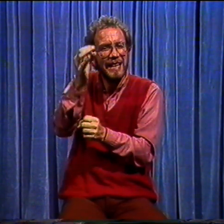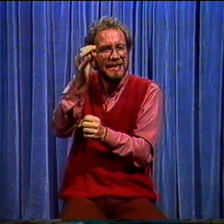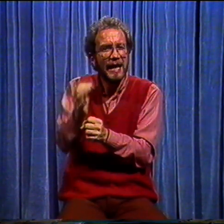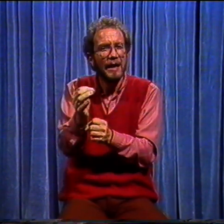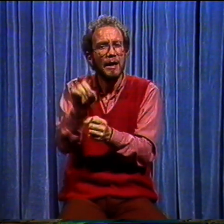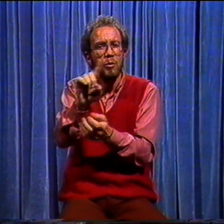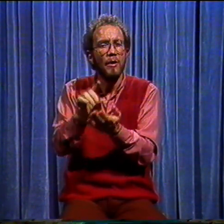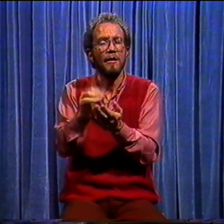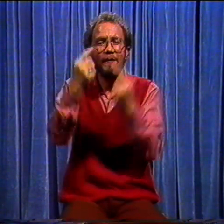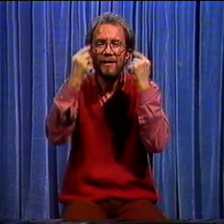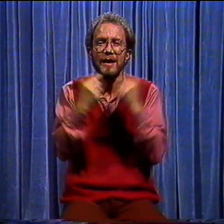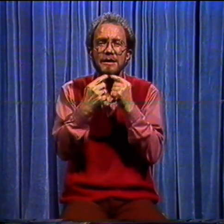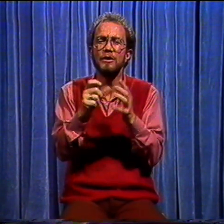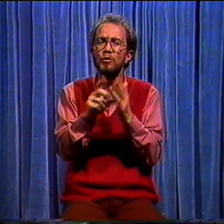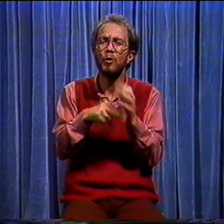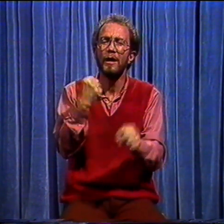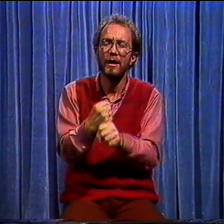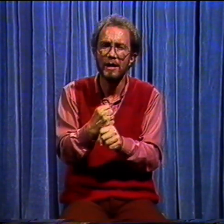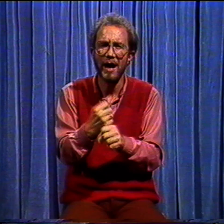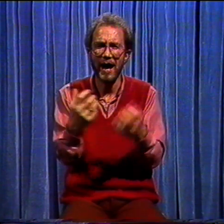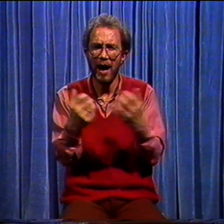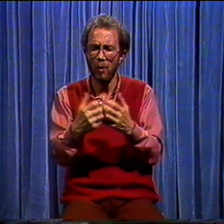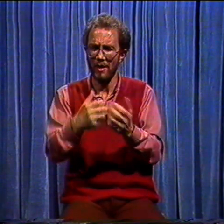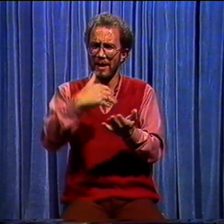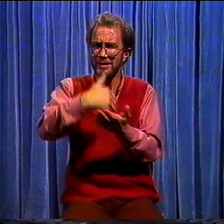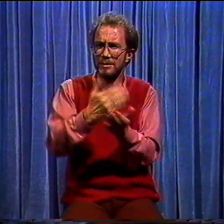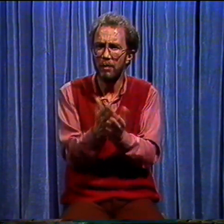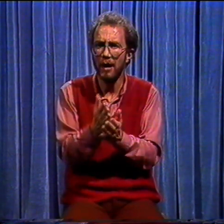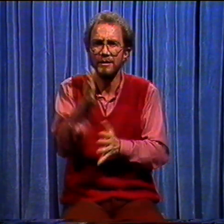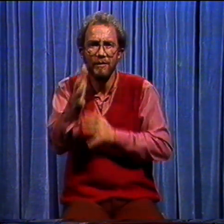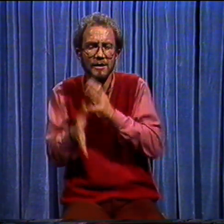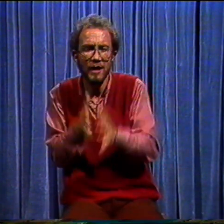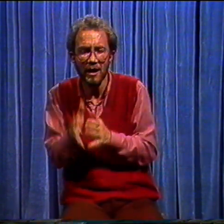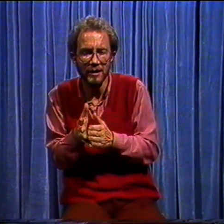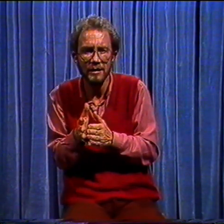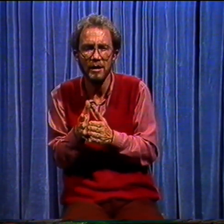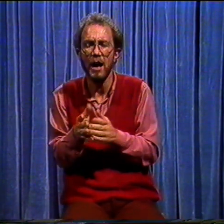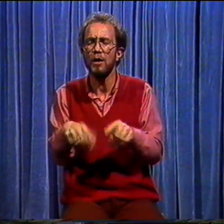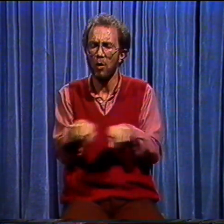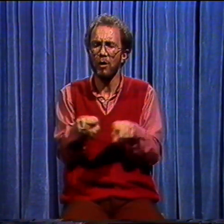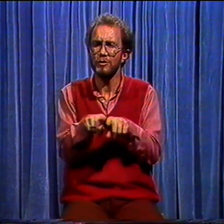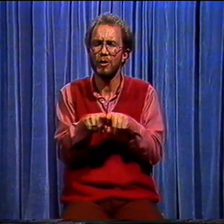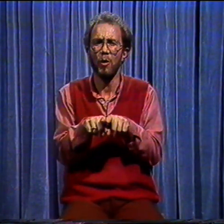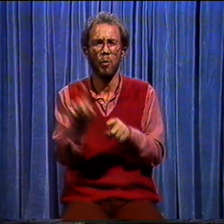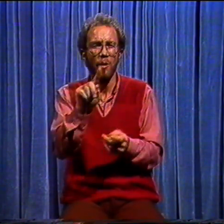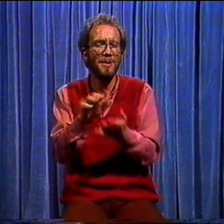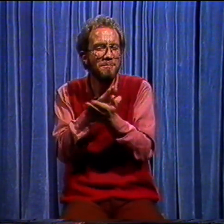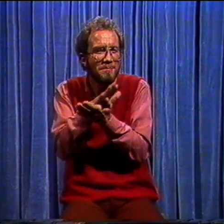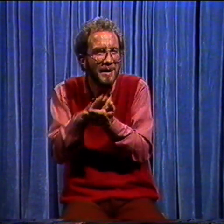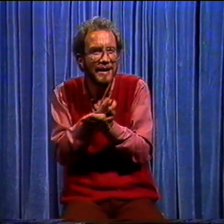get hold of the exact idea of what the face is doing and how that's part of the sign. And also what the